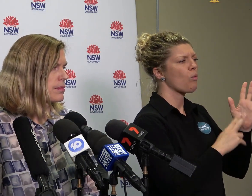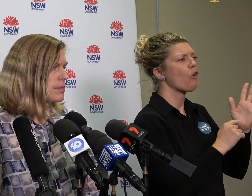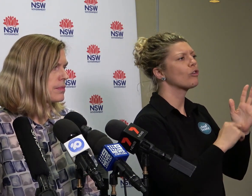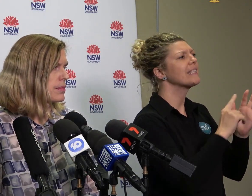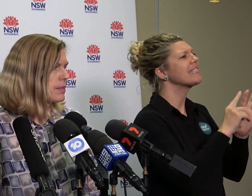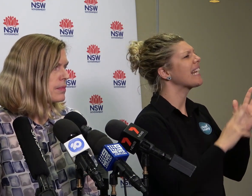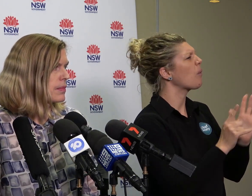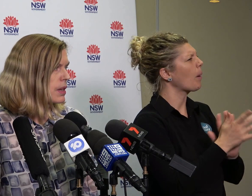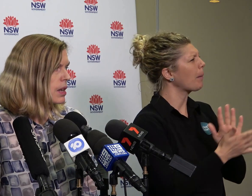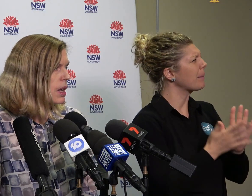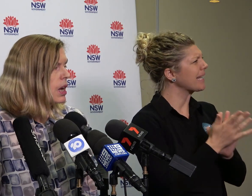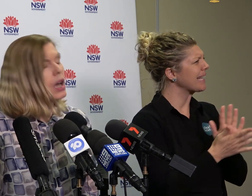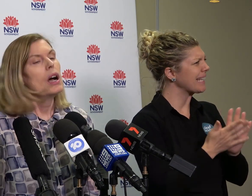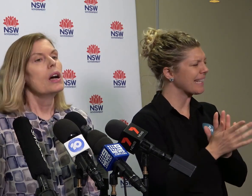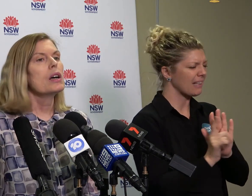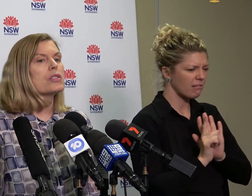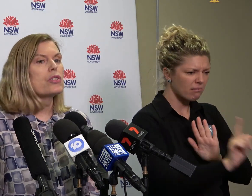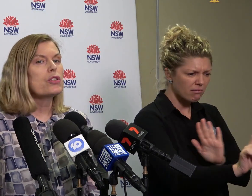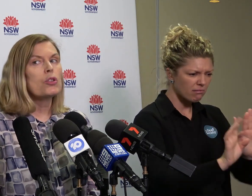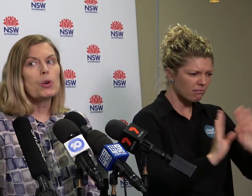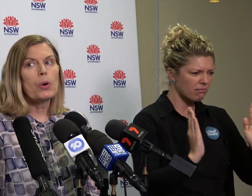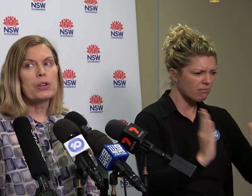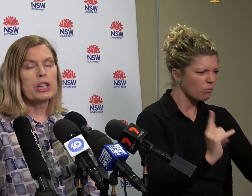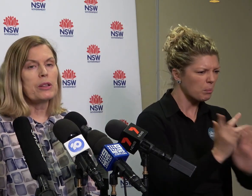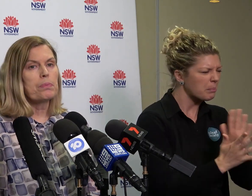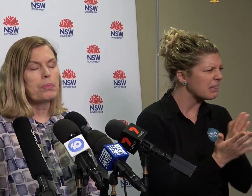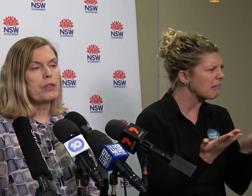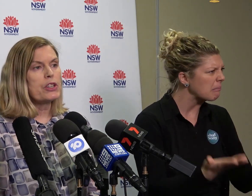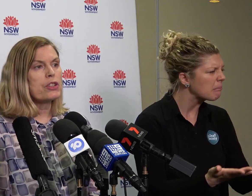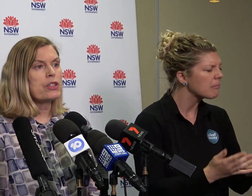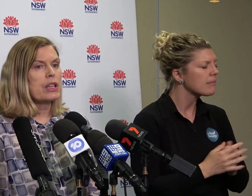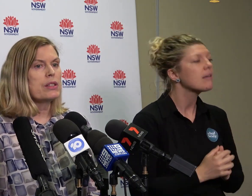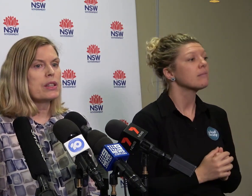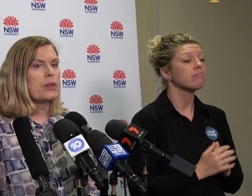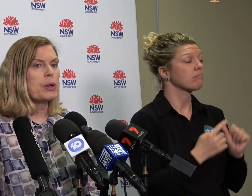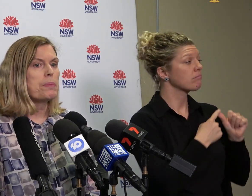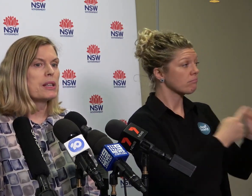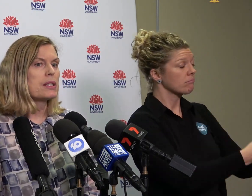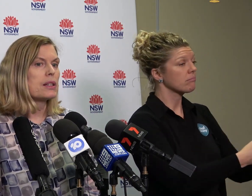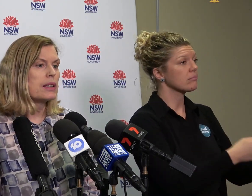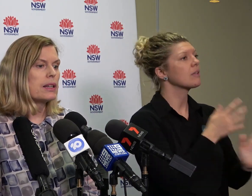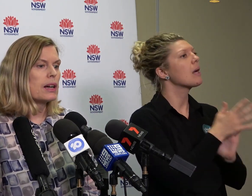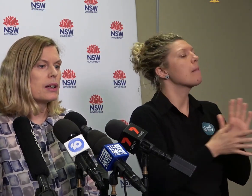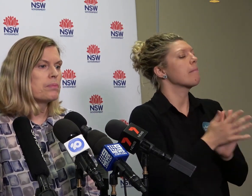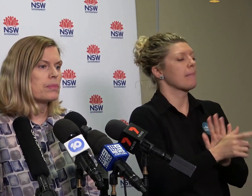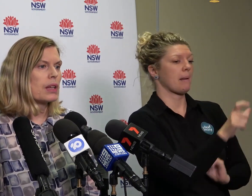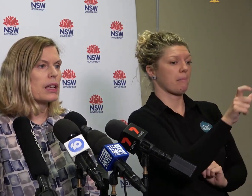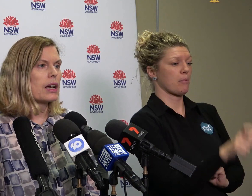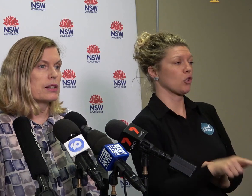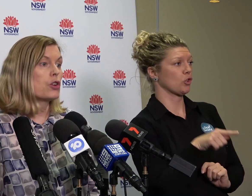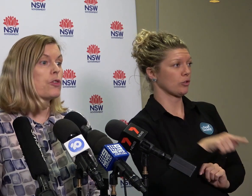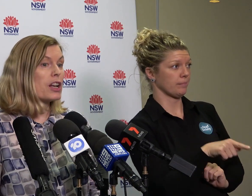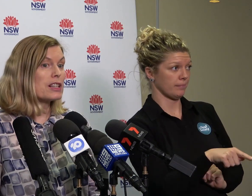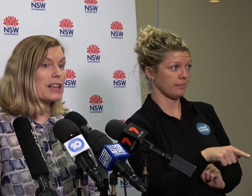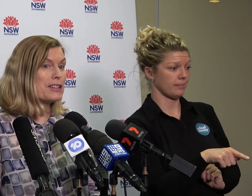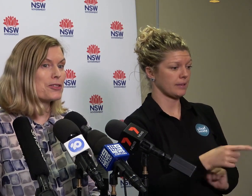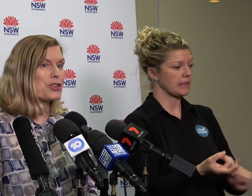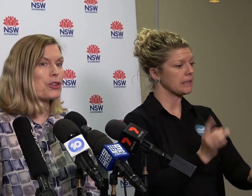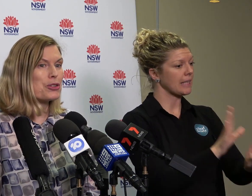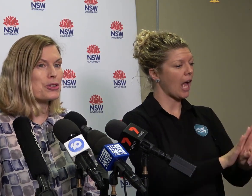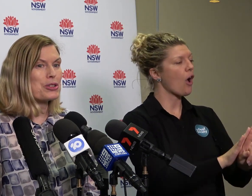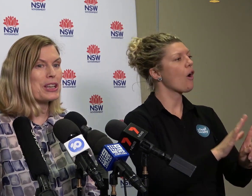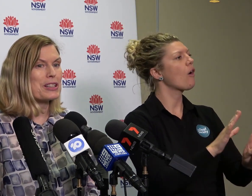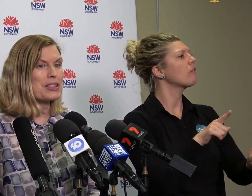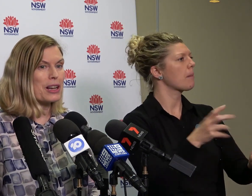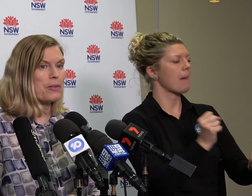patients and these healthcare workers? So the normal quarantine provisions is that we basically self-isolate,